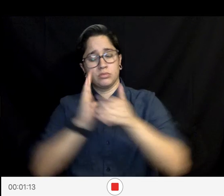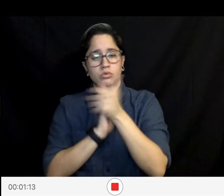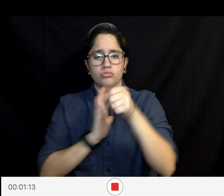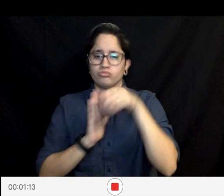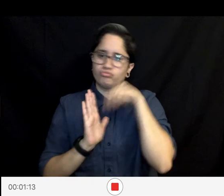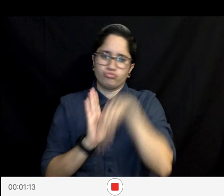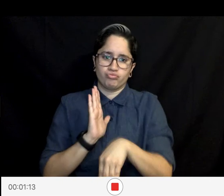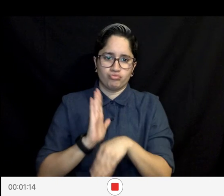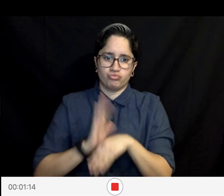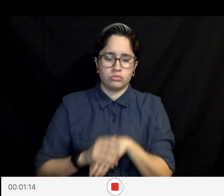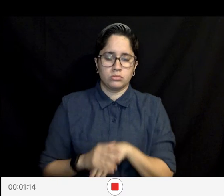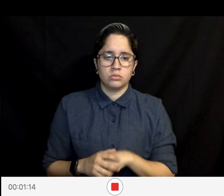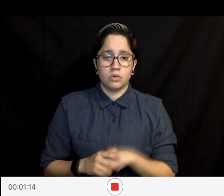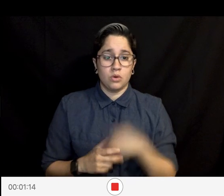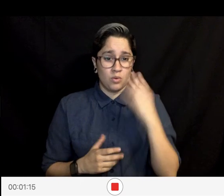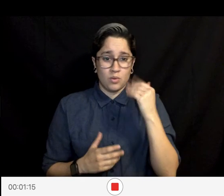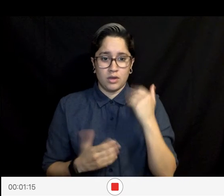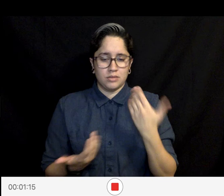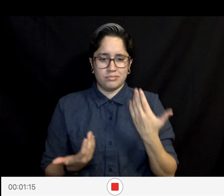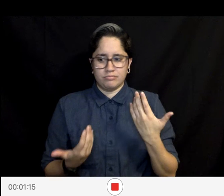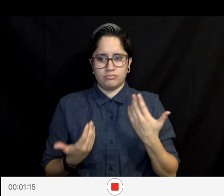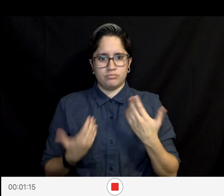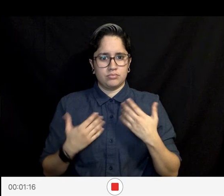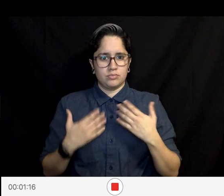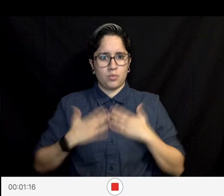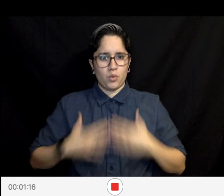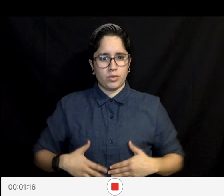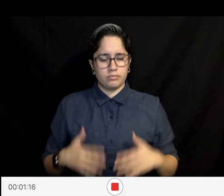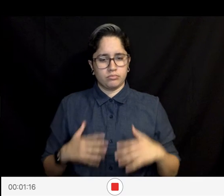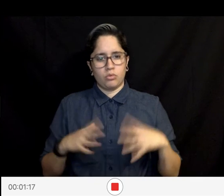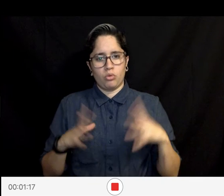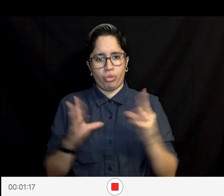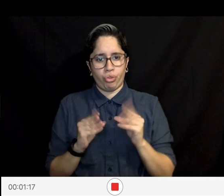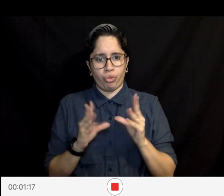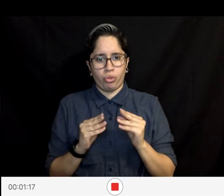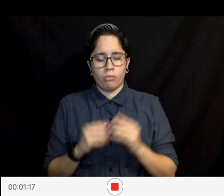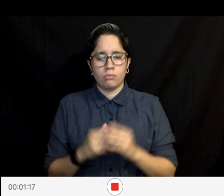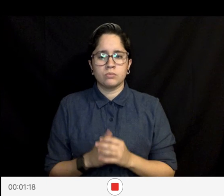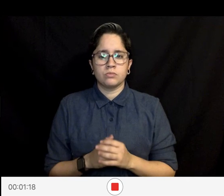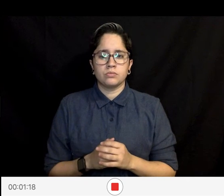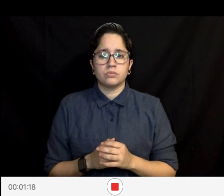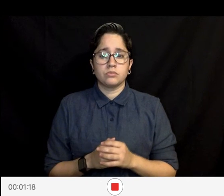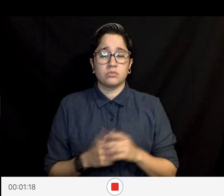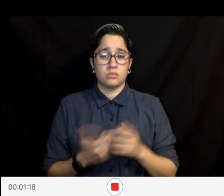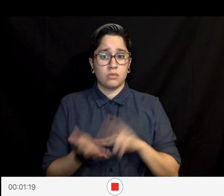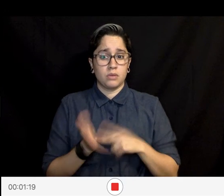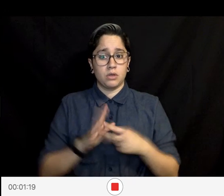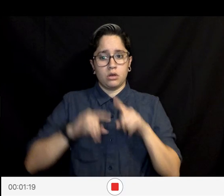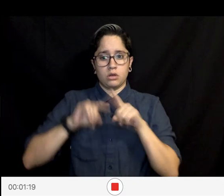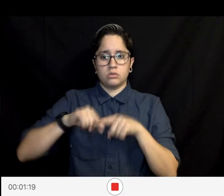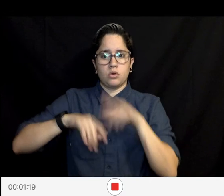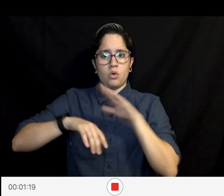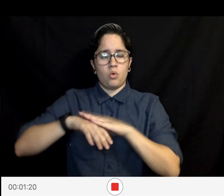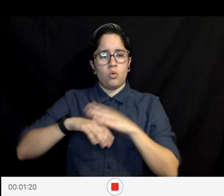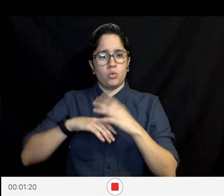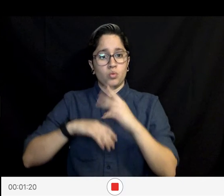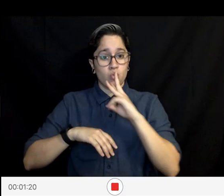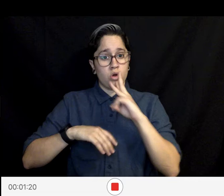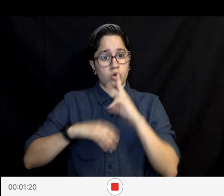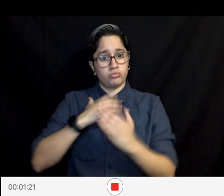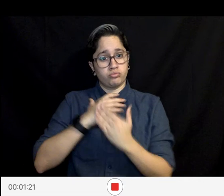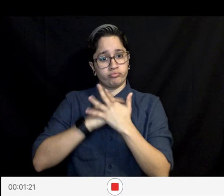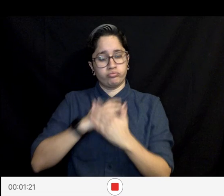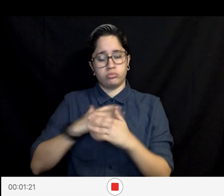rely on ocean currents to control horizontal movements, and they also rely on squirting water out of their